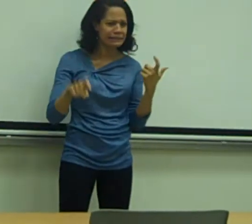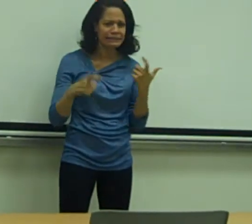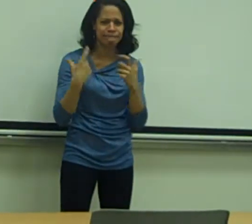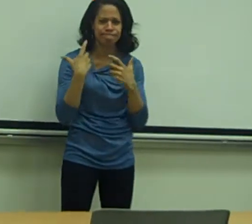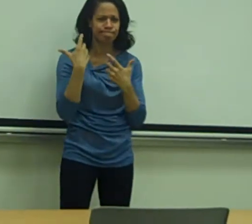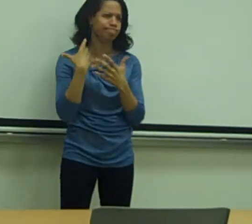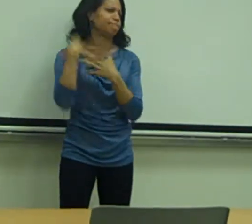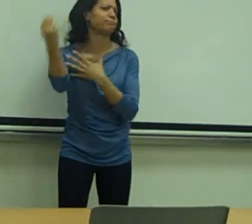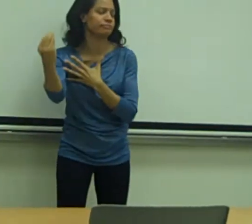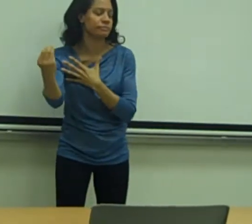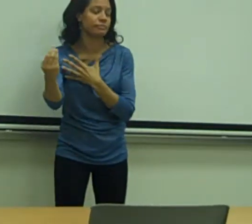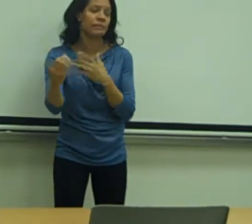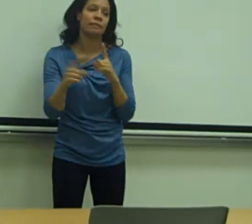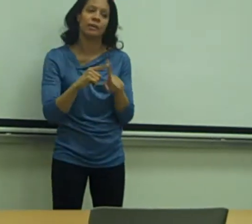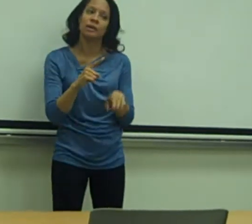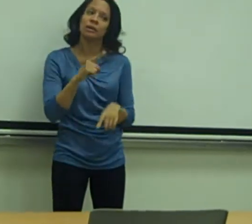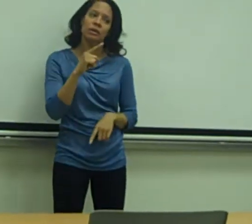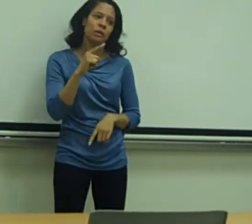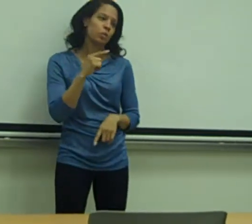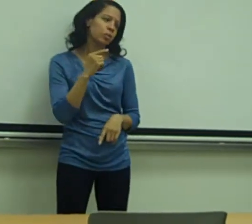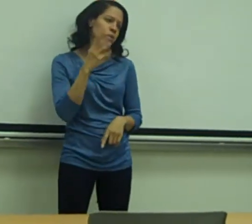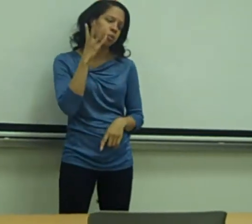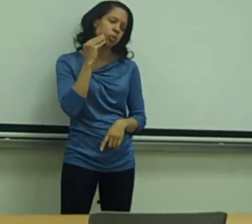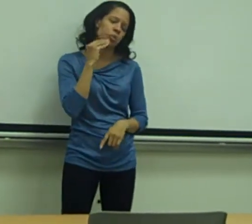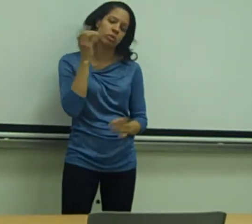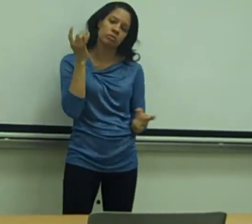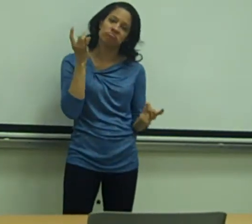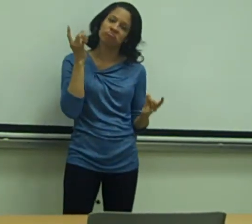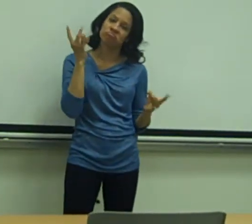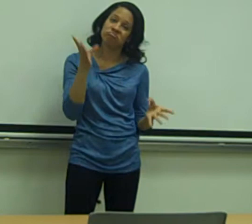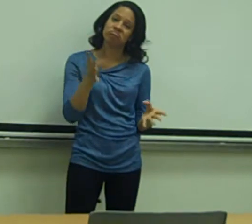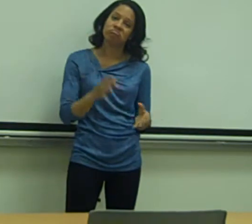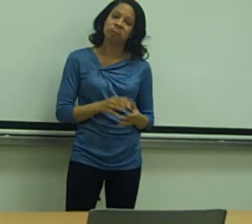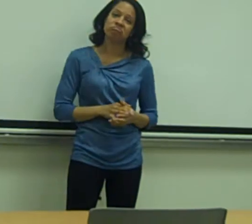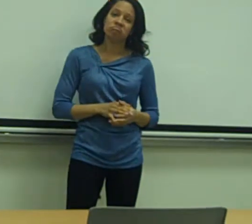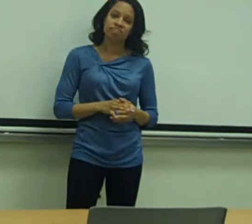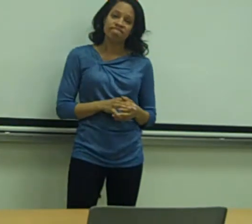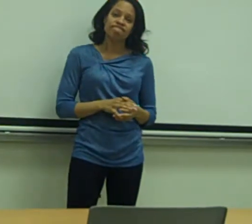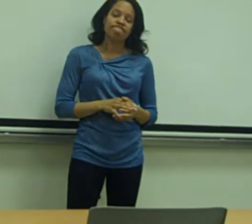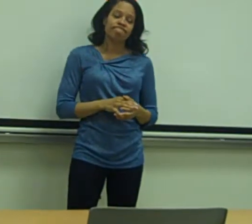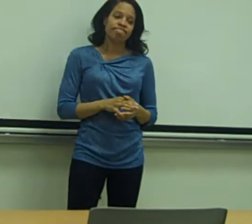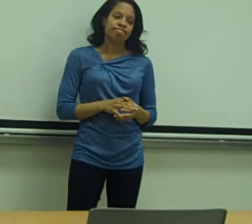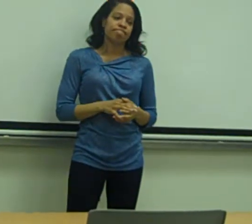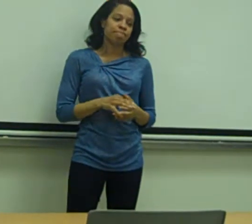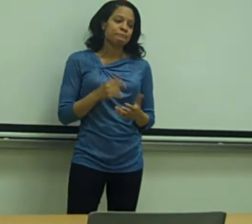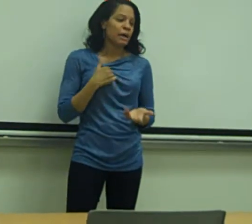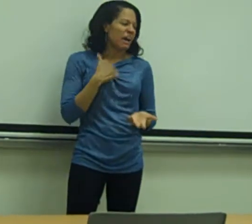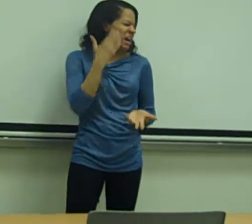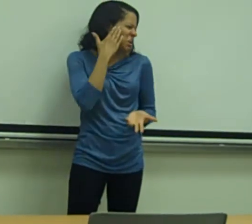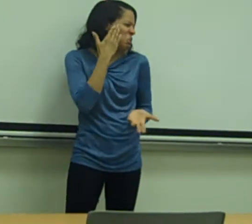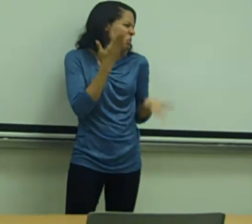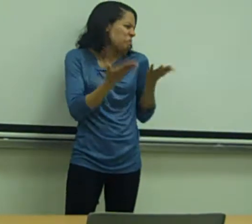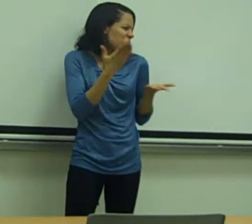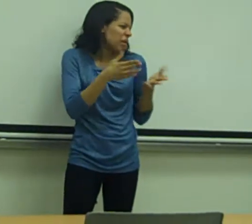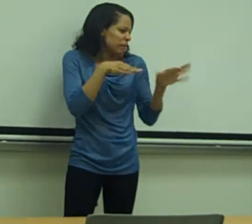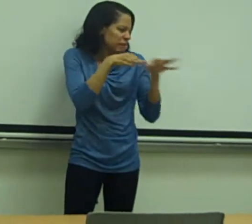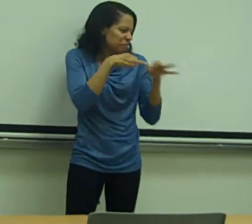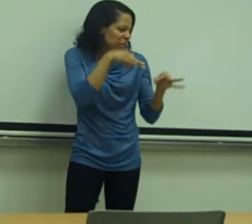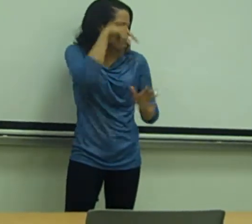fun experience to be in. I know I probably didn't cover this topic as well as I should have, but that's really all I can